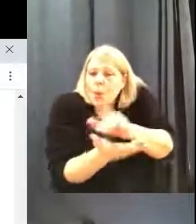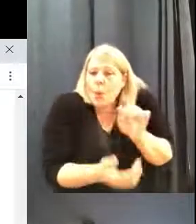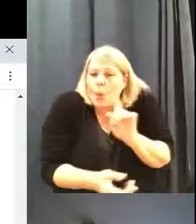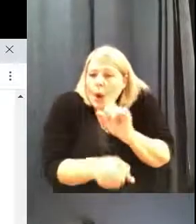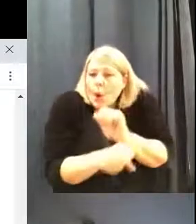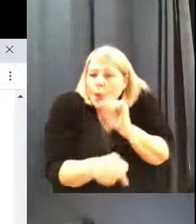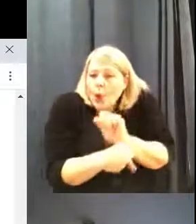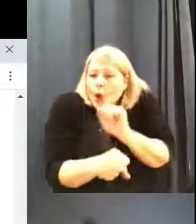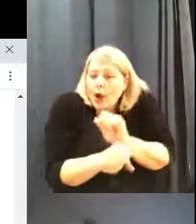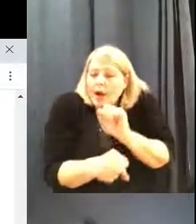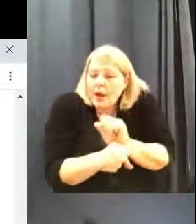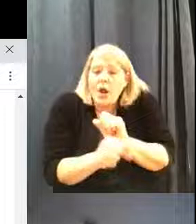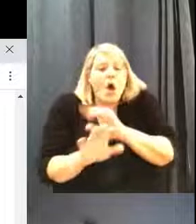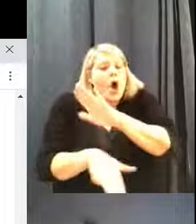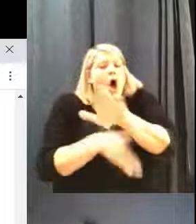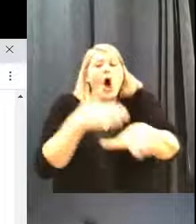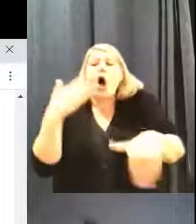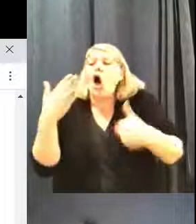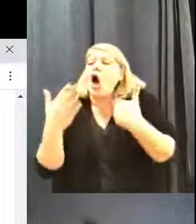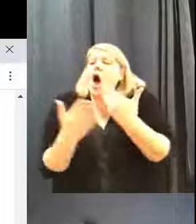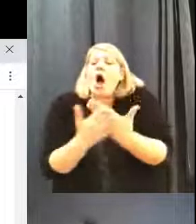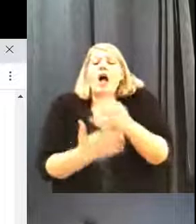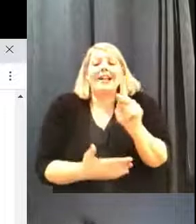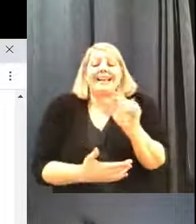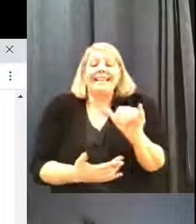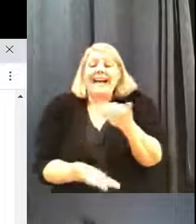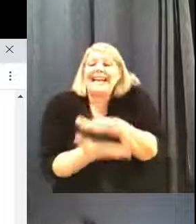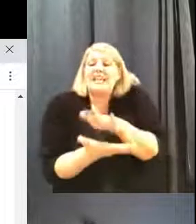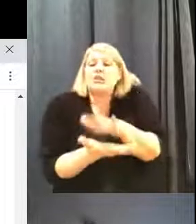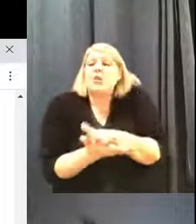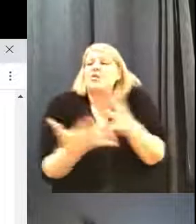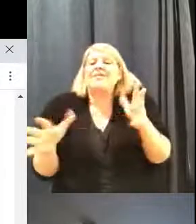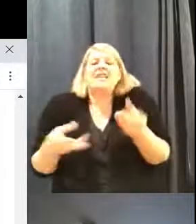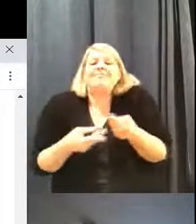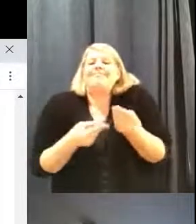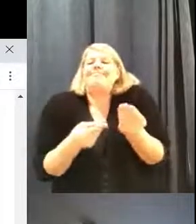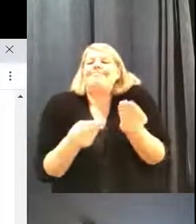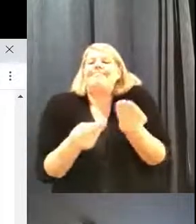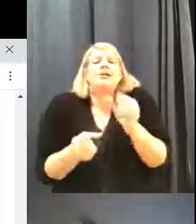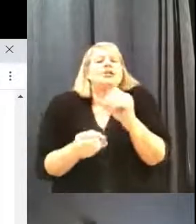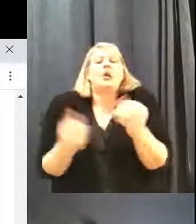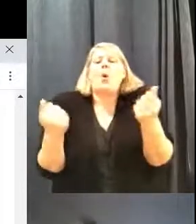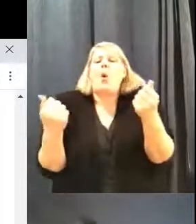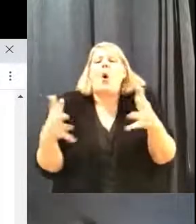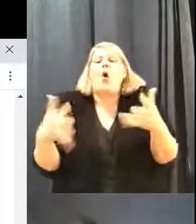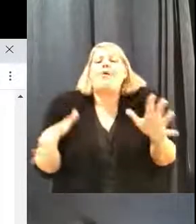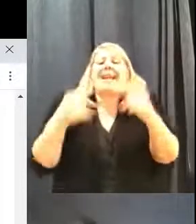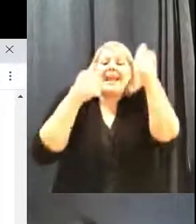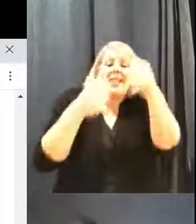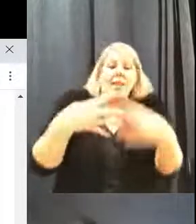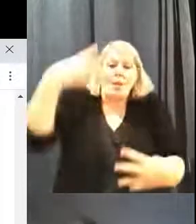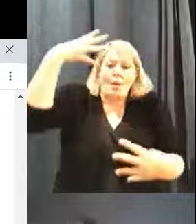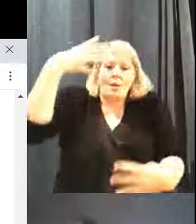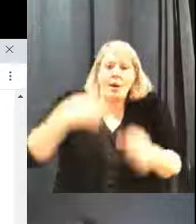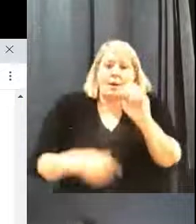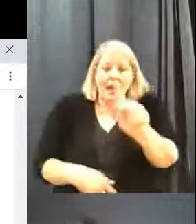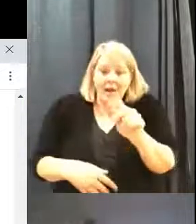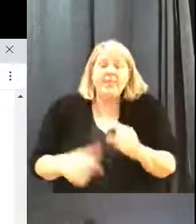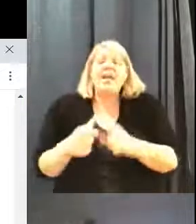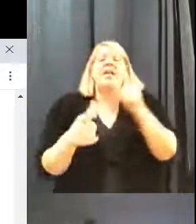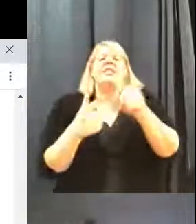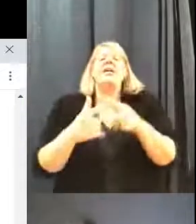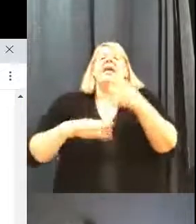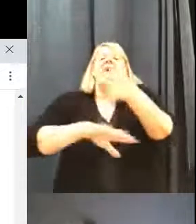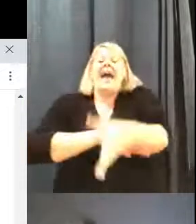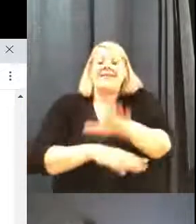schools have all been loaded onto the platform as well. So they should all be listed there. So once they've done that, they'll come